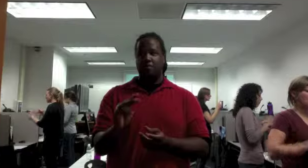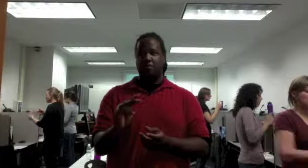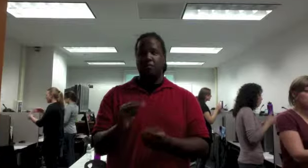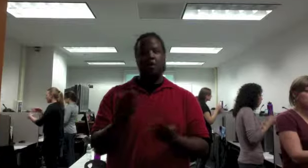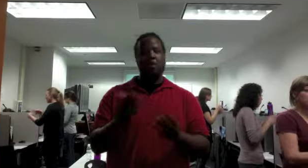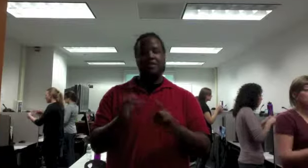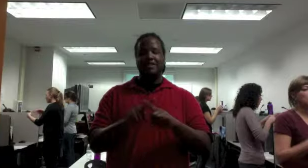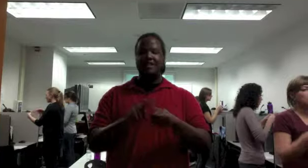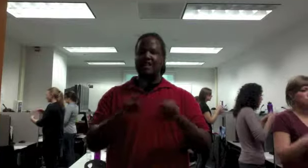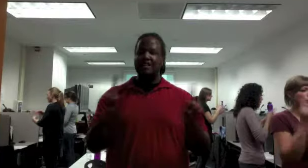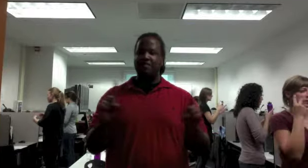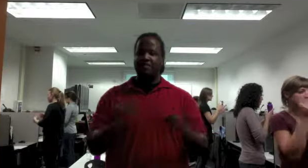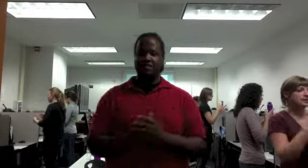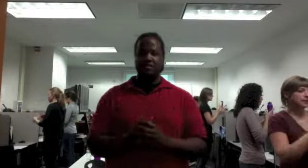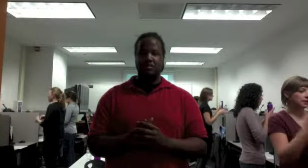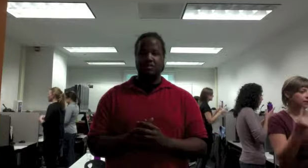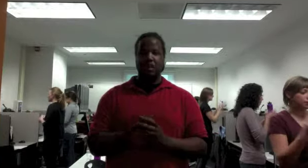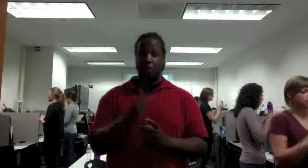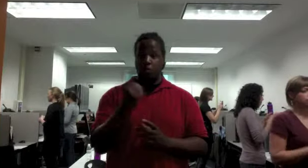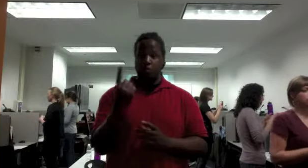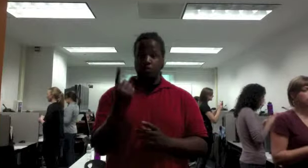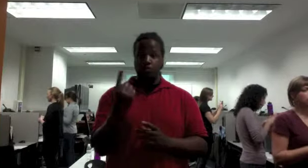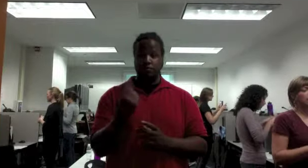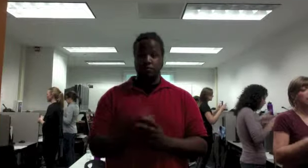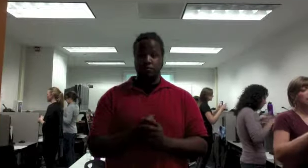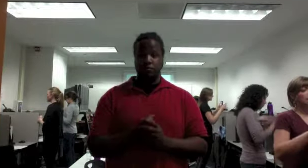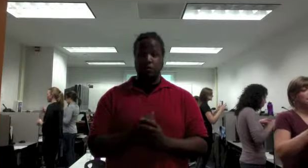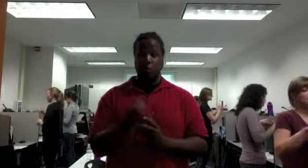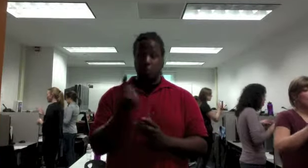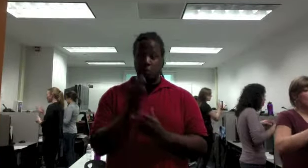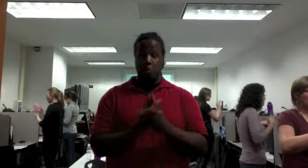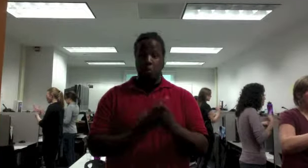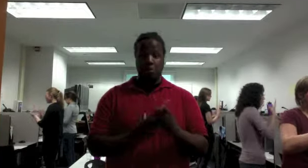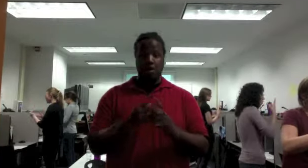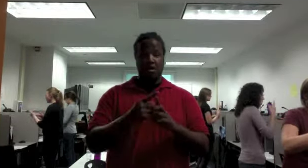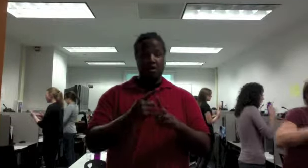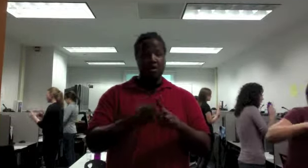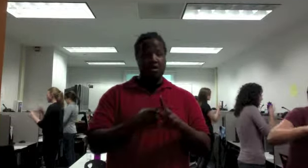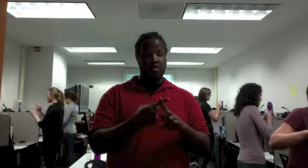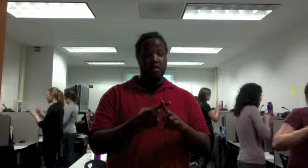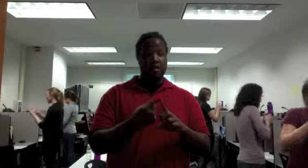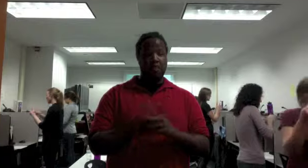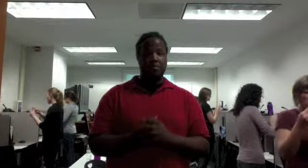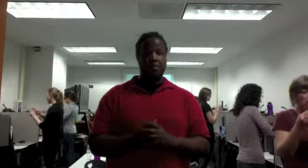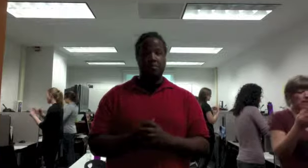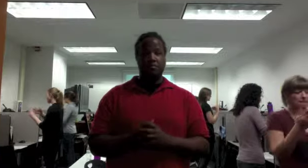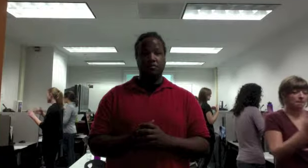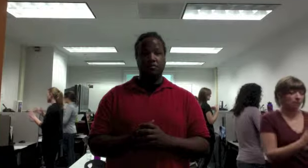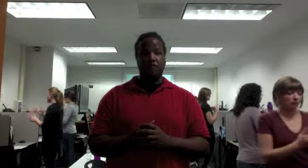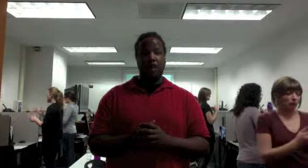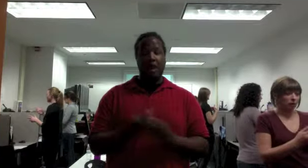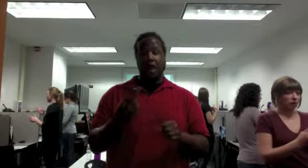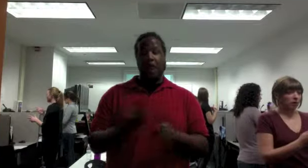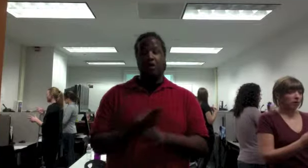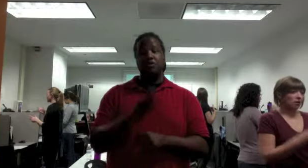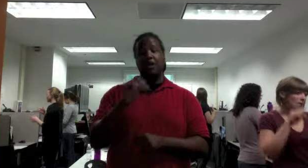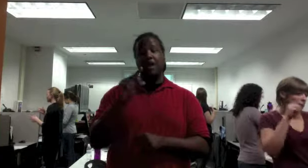folder, two pieces of foam, cut little notches in it, ran them across there. What's the main difference between the two, though, is this. On